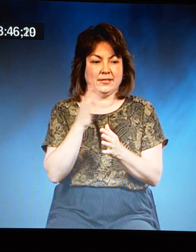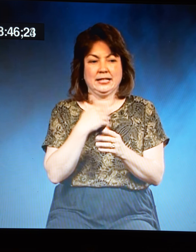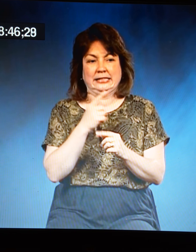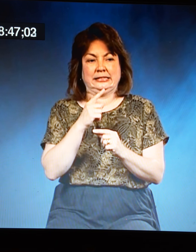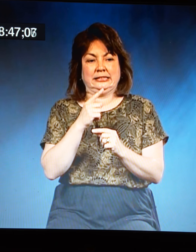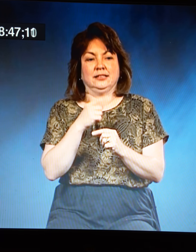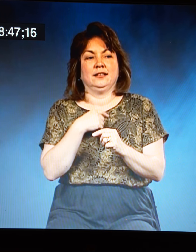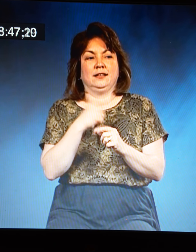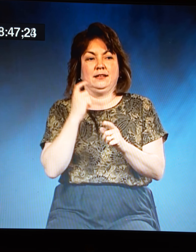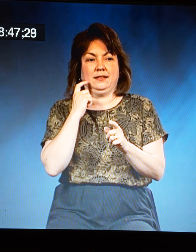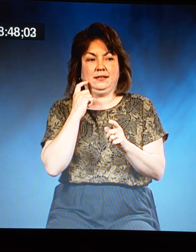I was running out of options.